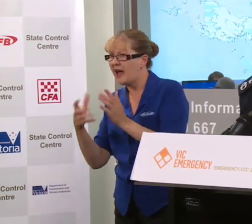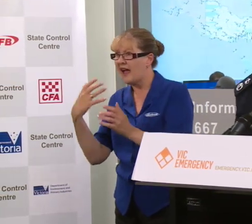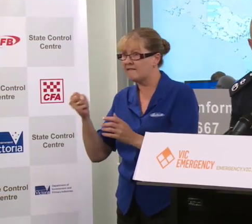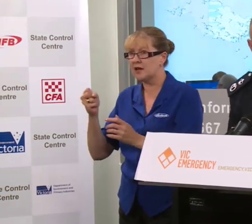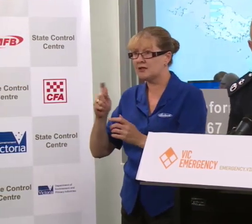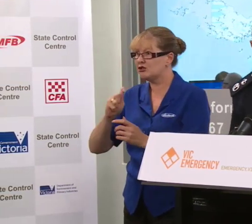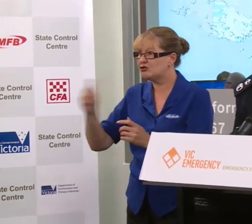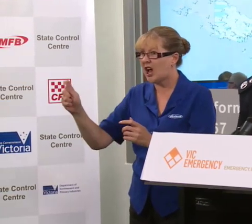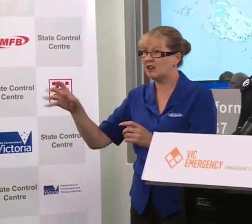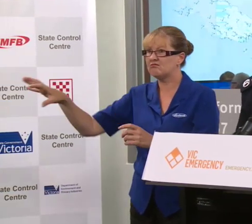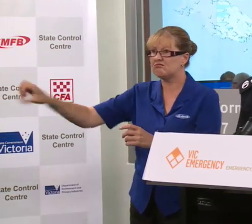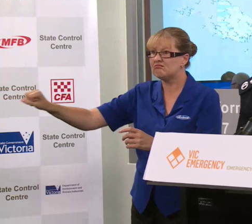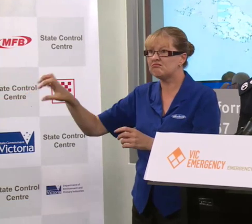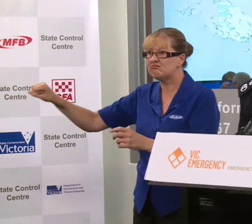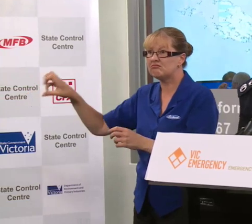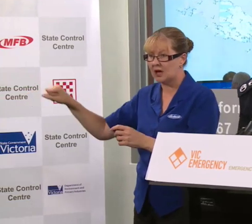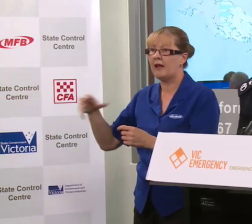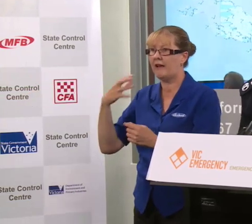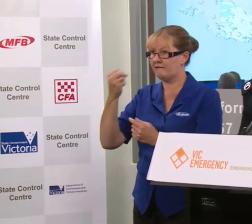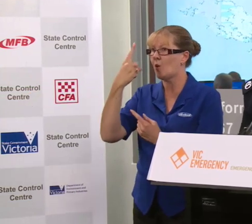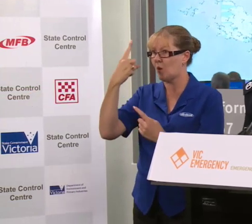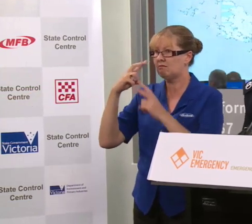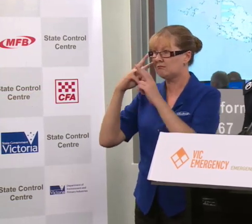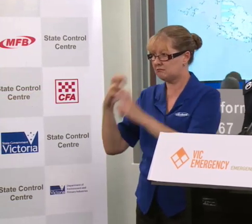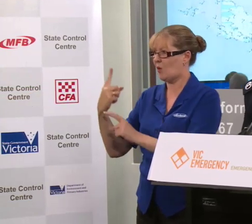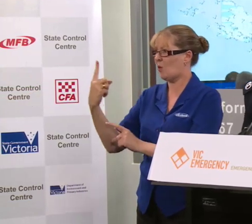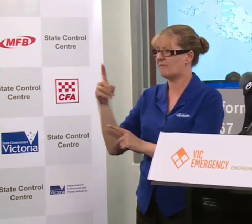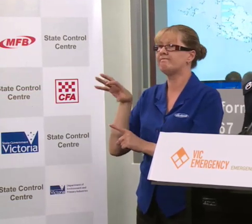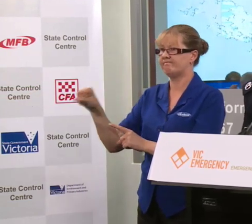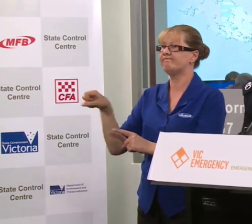Yes, yesterday we concluded one investigation and